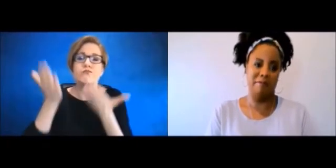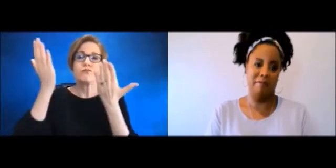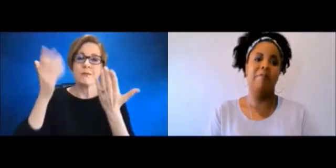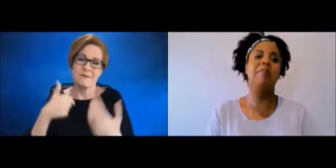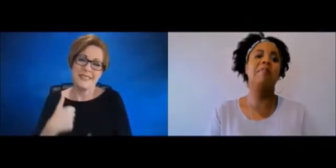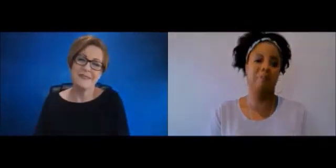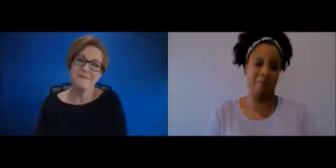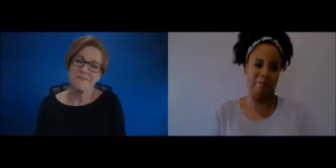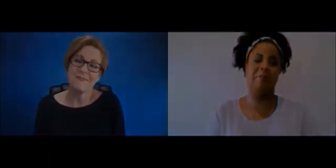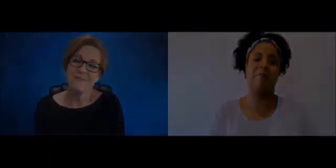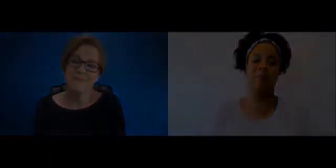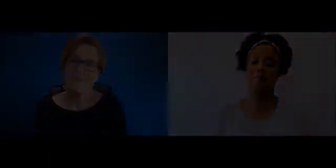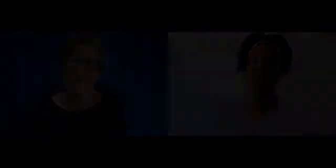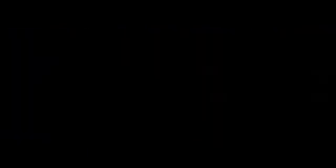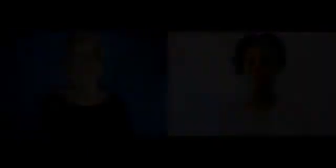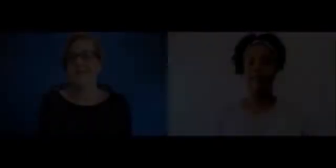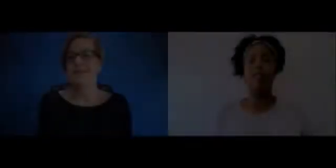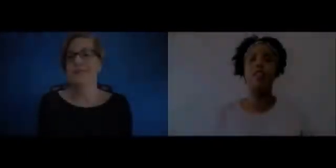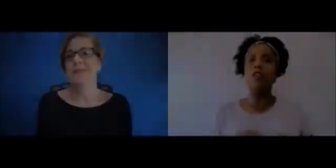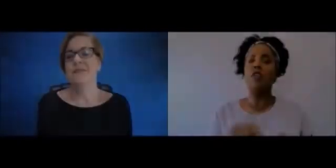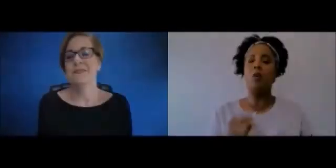by the communities.